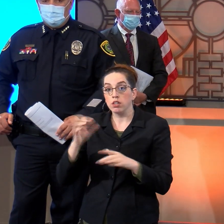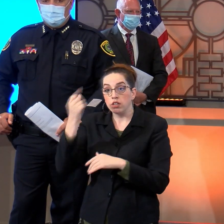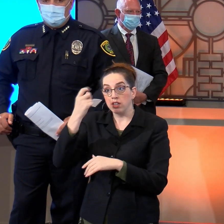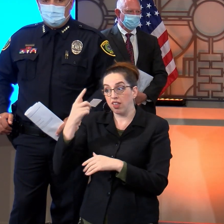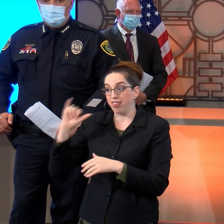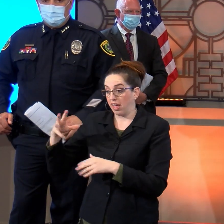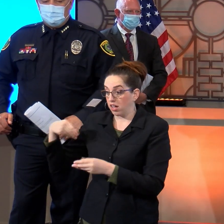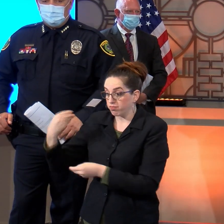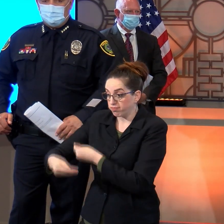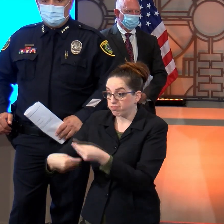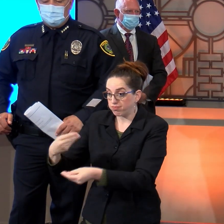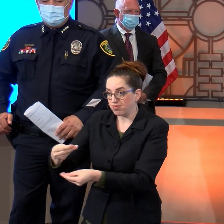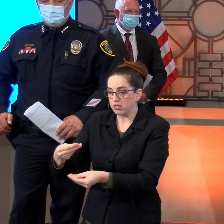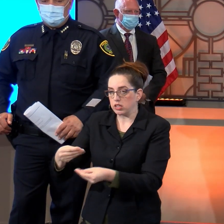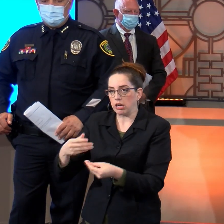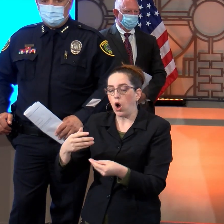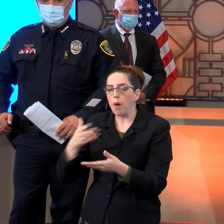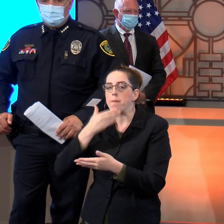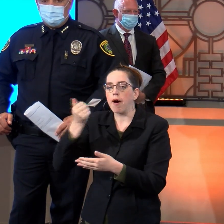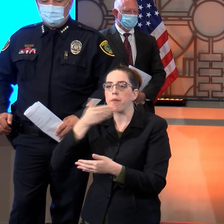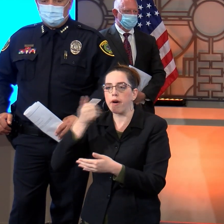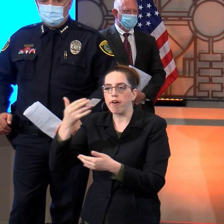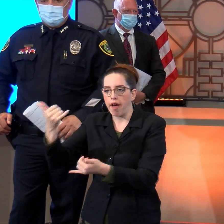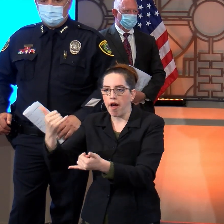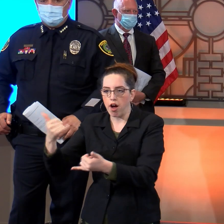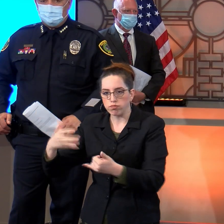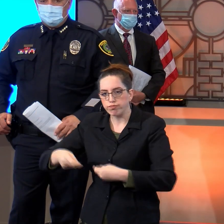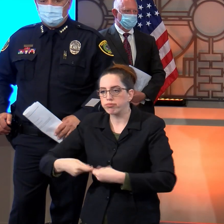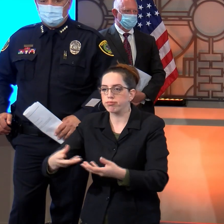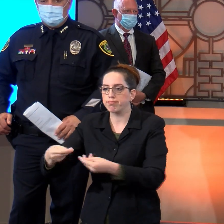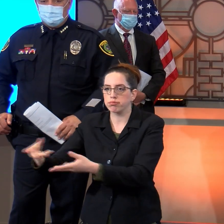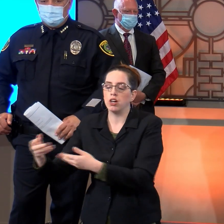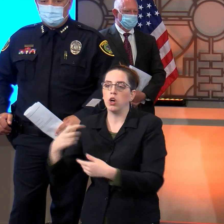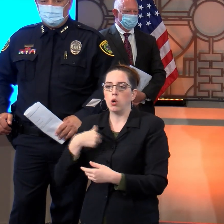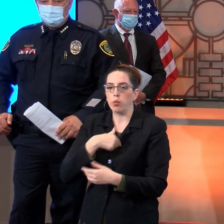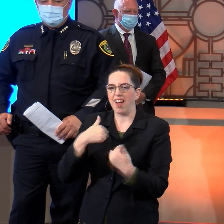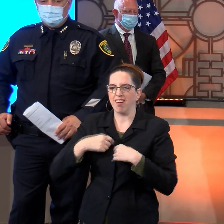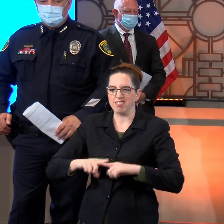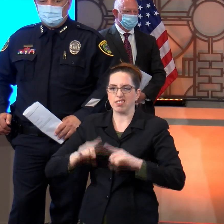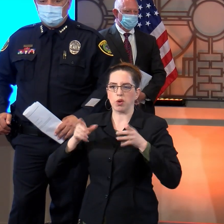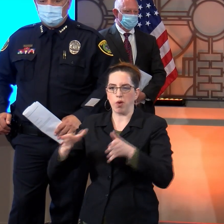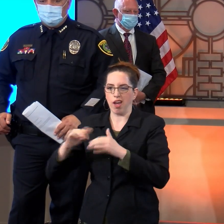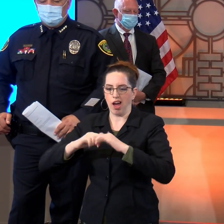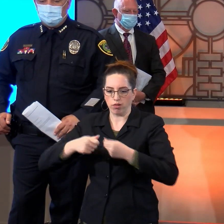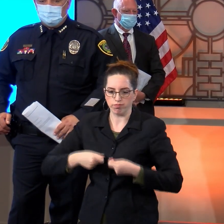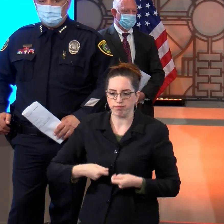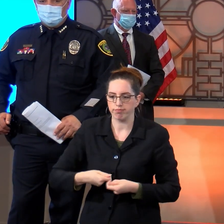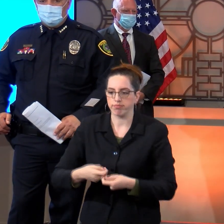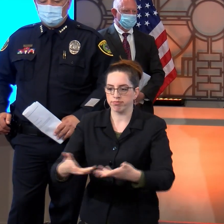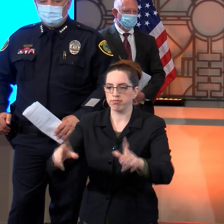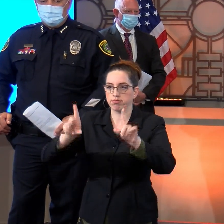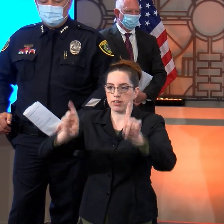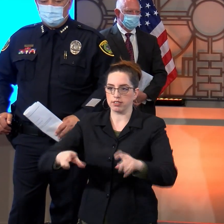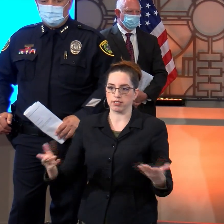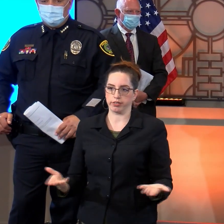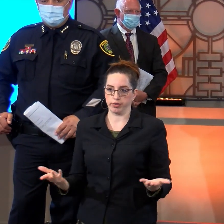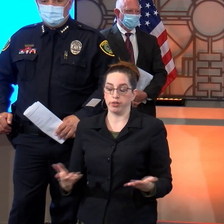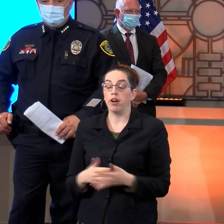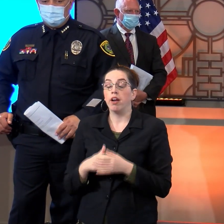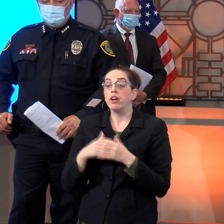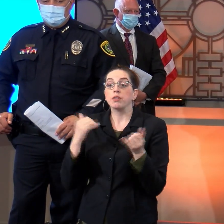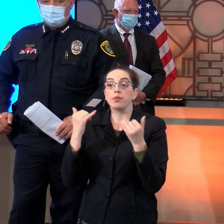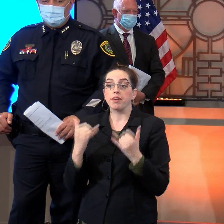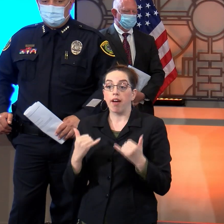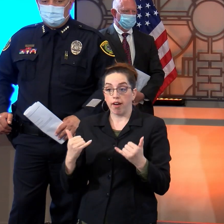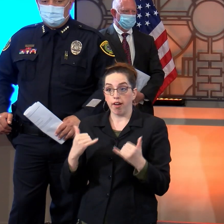supply chain capacity is starting to loosen up. We're moving forward with a different strategy now on testing in the city. And basically, the situation